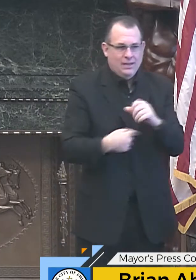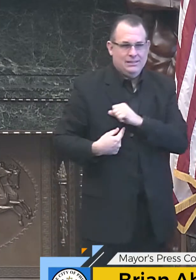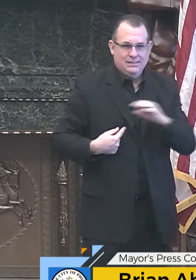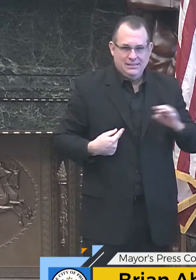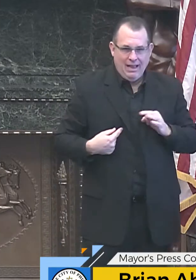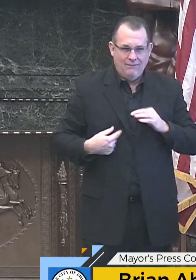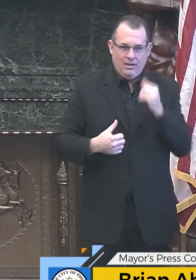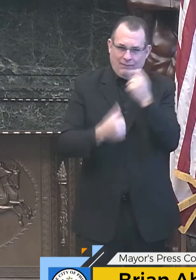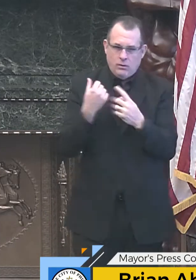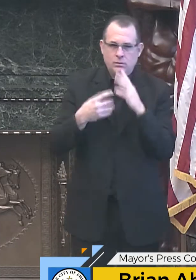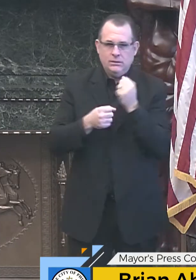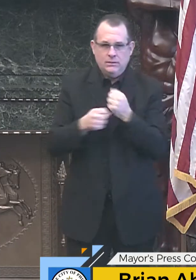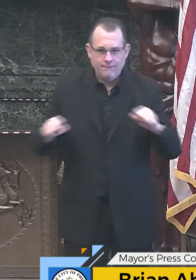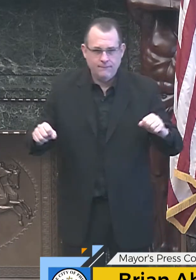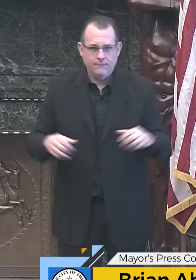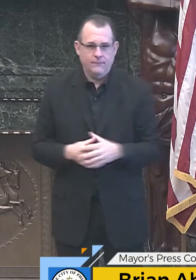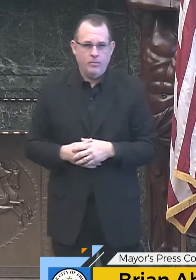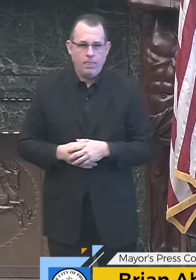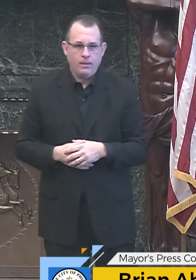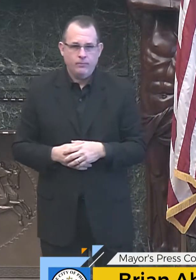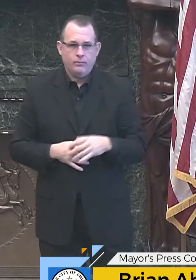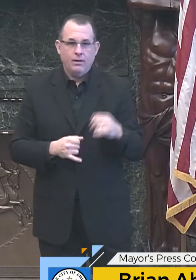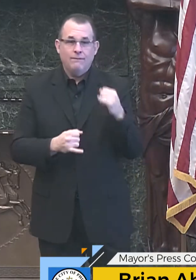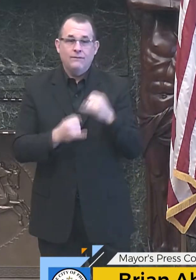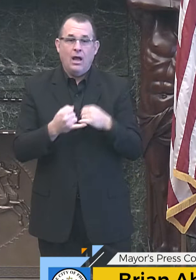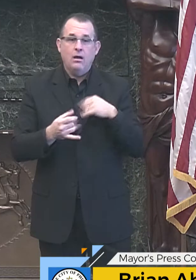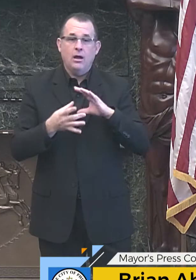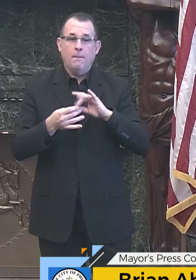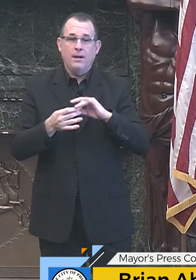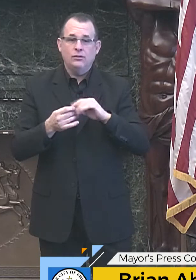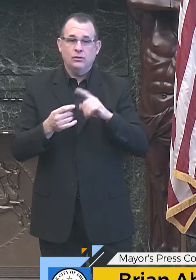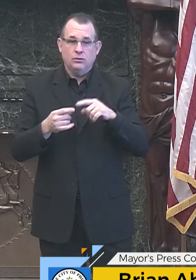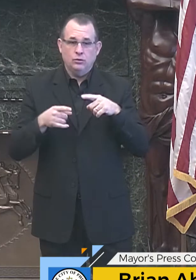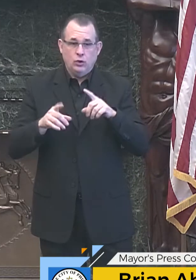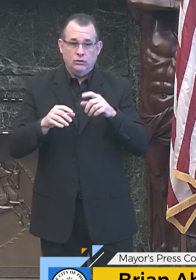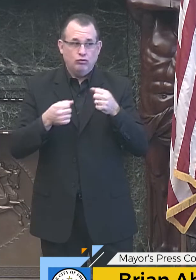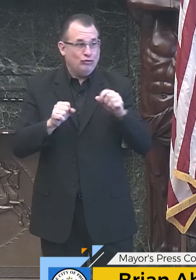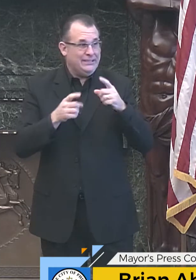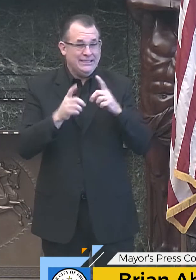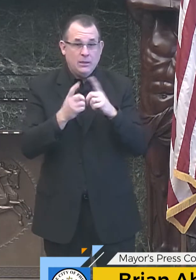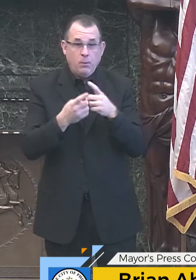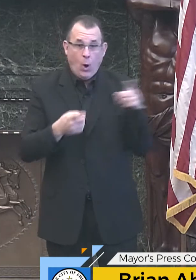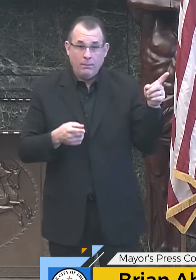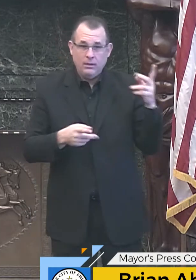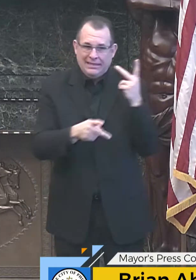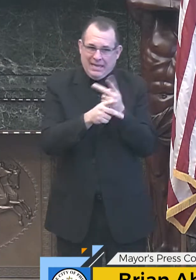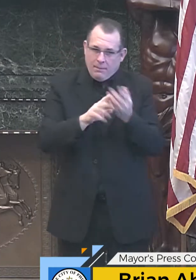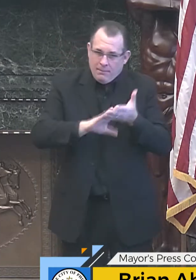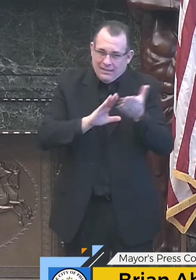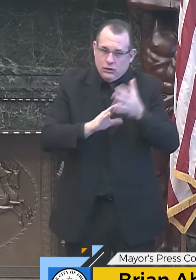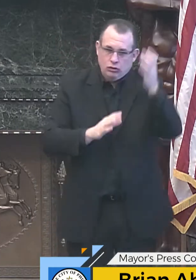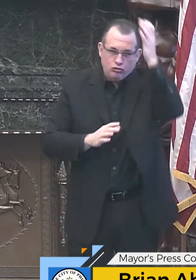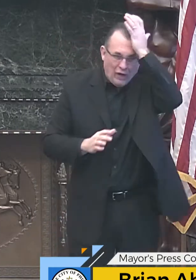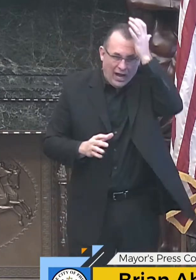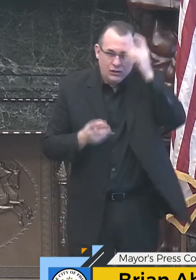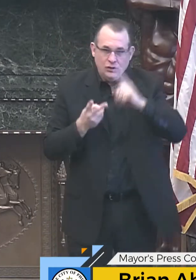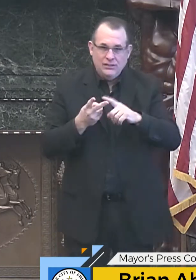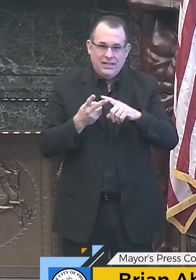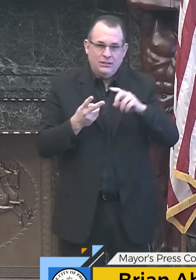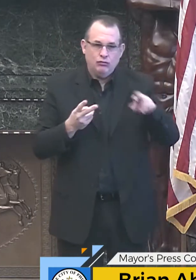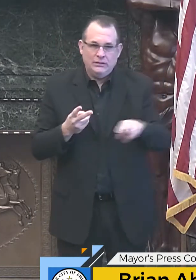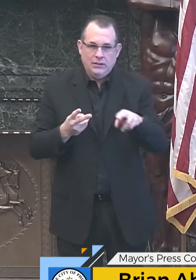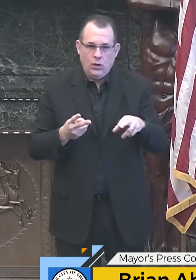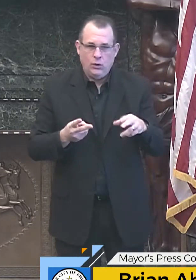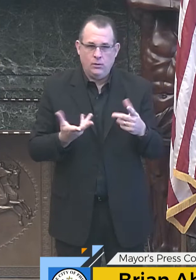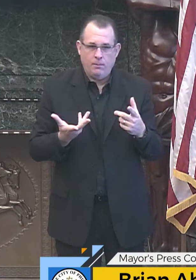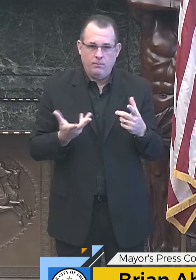Finally, we've mentioned already this week that Streets Department has been challenged with maintaining trash and recycling collection on a consistent schedule. So starting